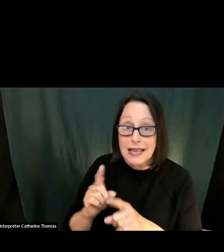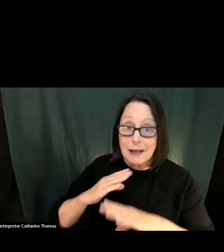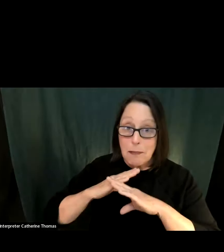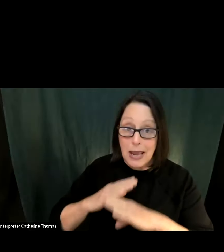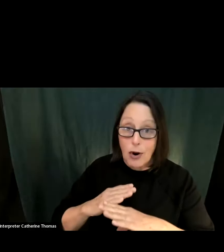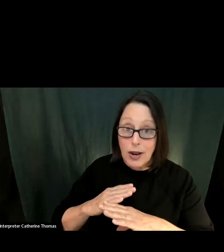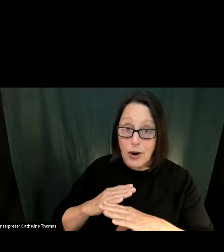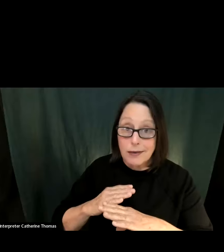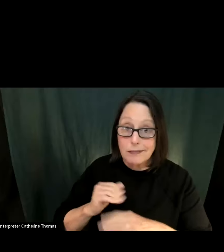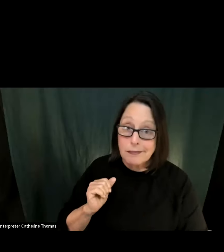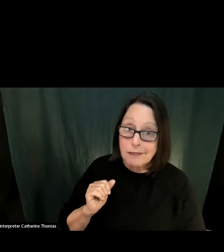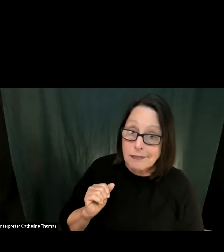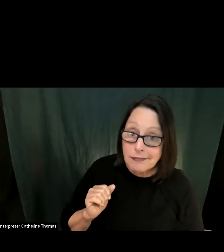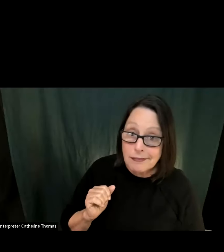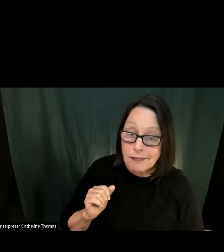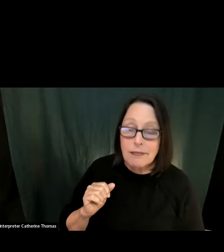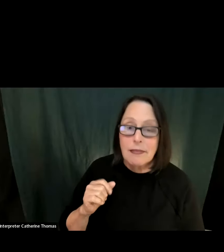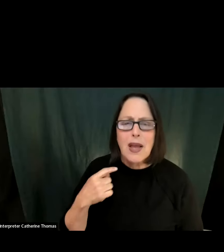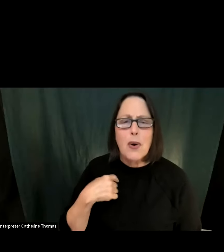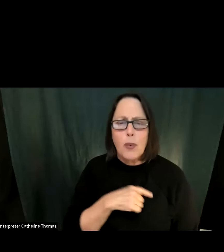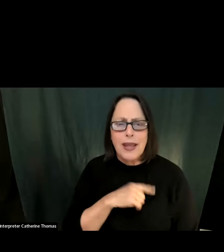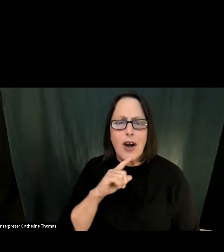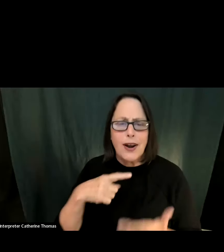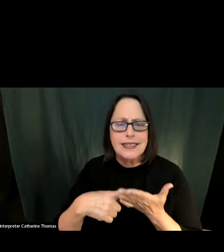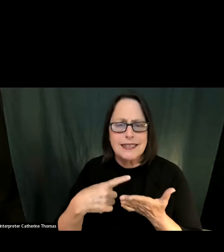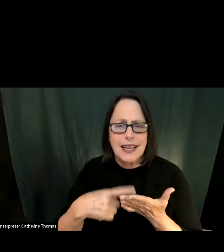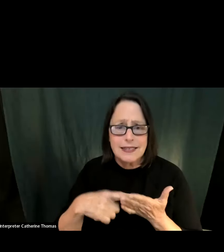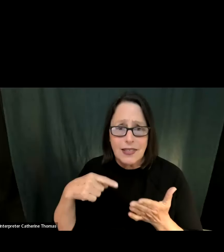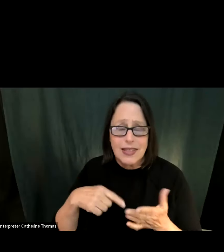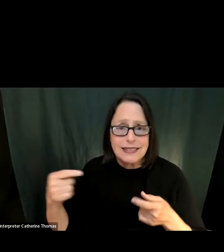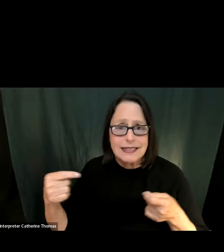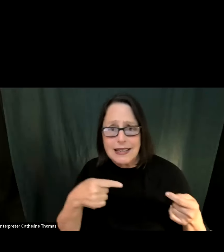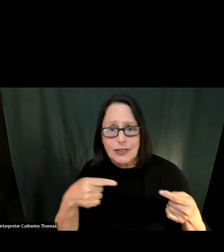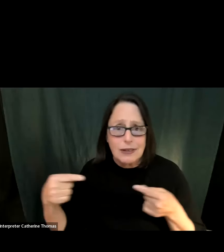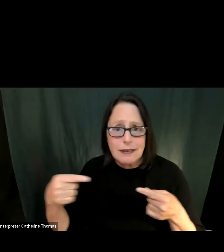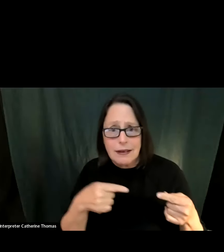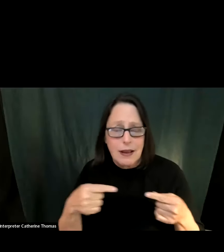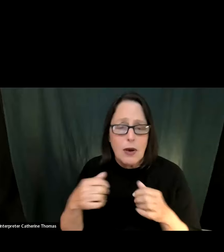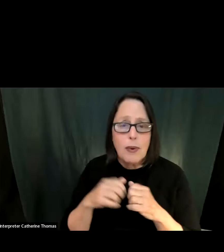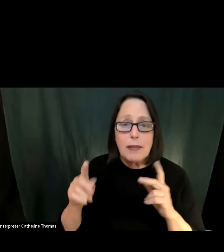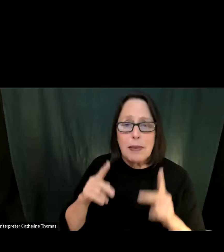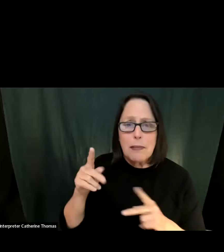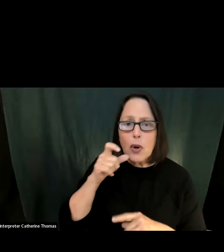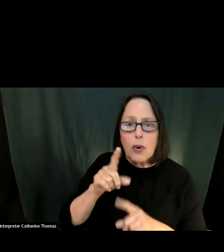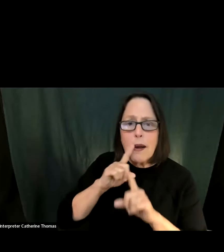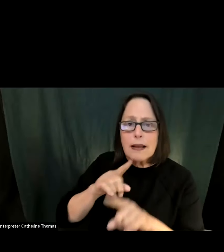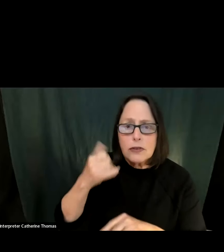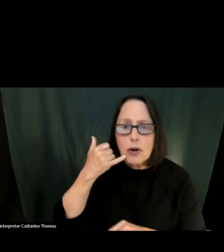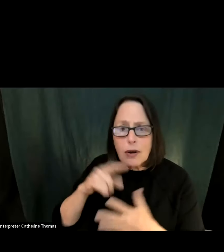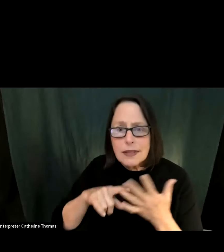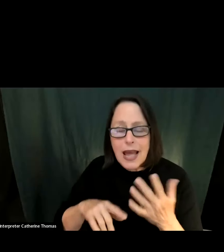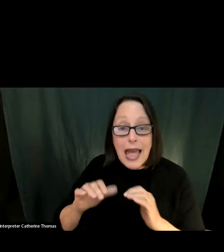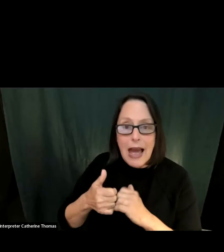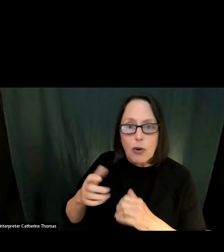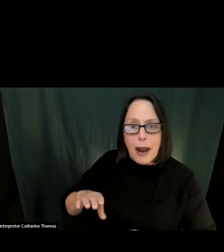are discussing, I think, this tension that particularly folks that are on the front end are experiencing, of how you meet the needs